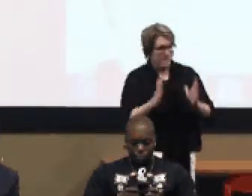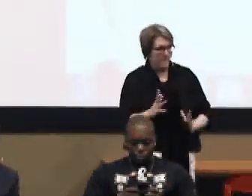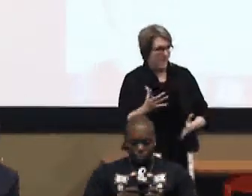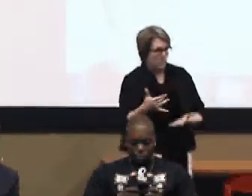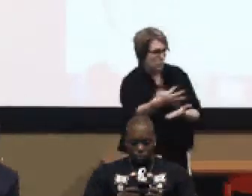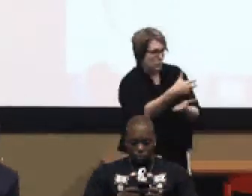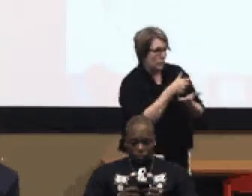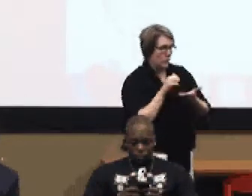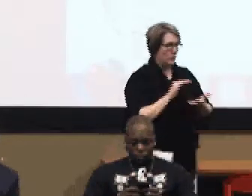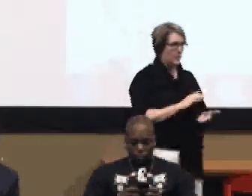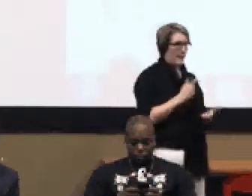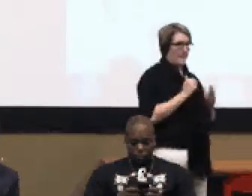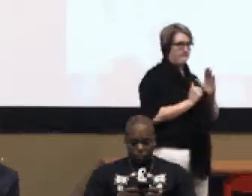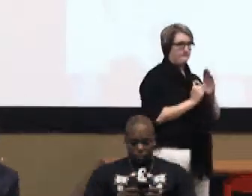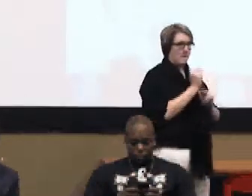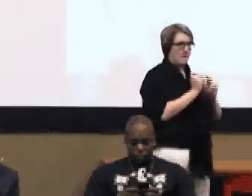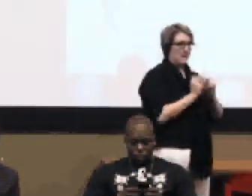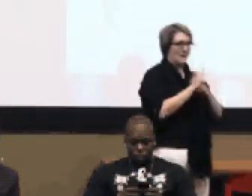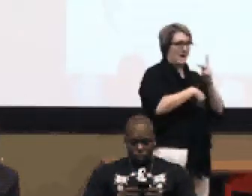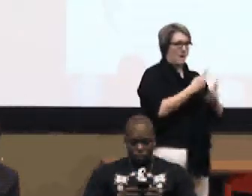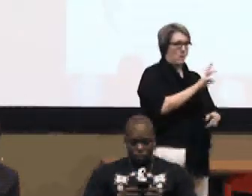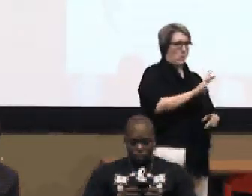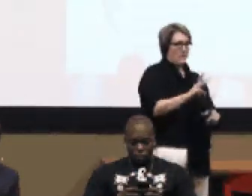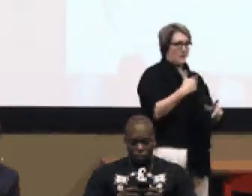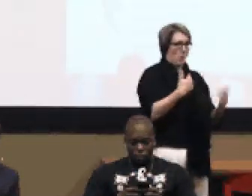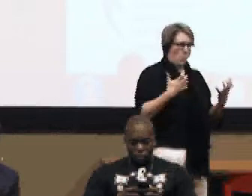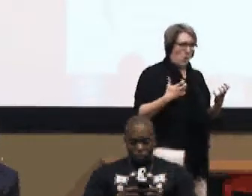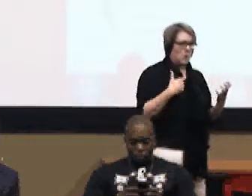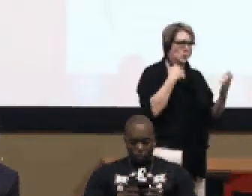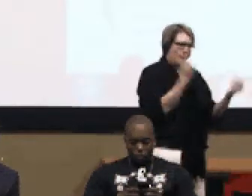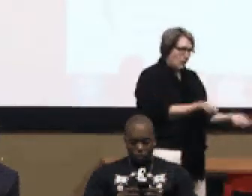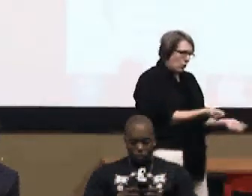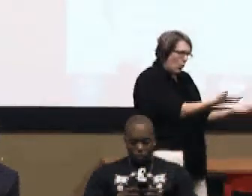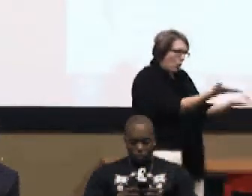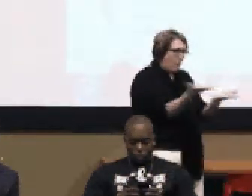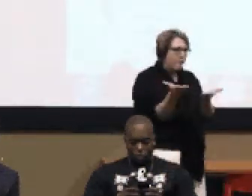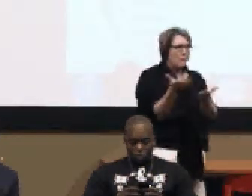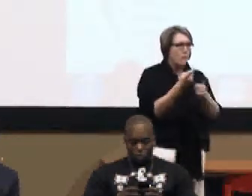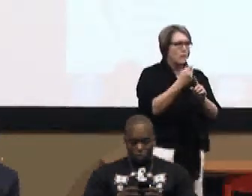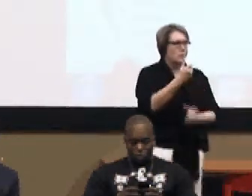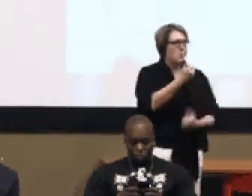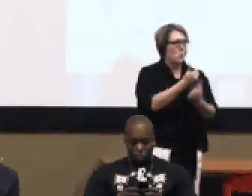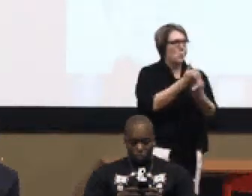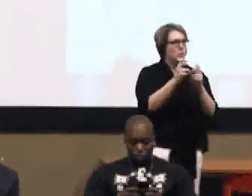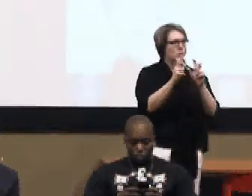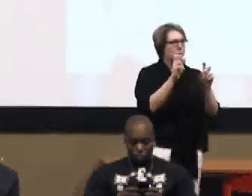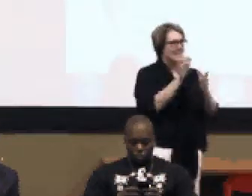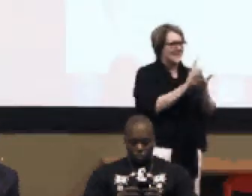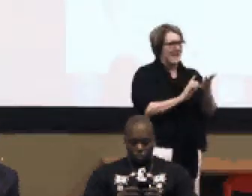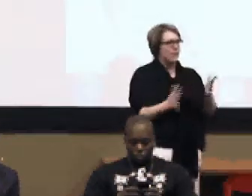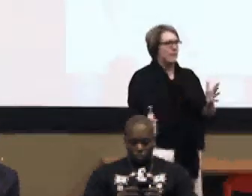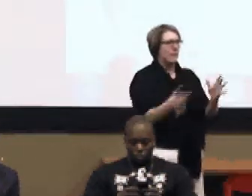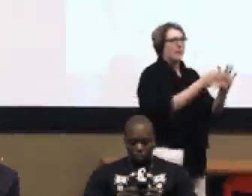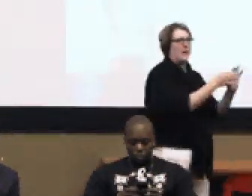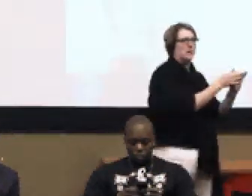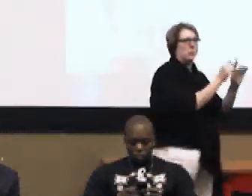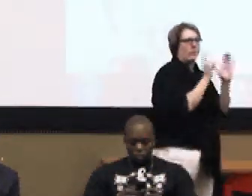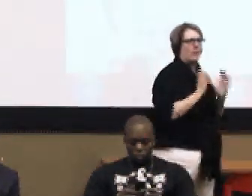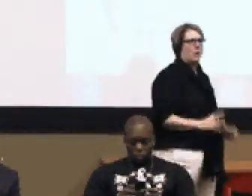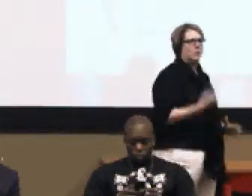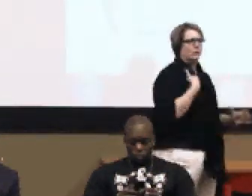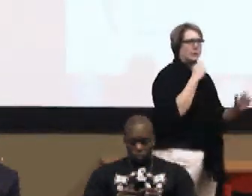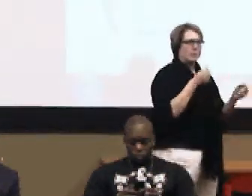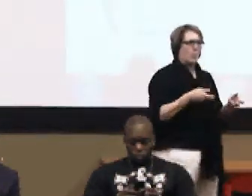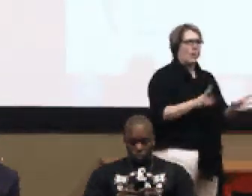build out the type of website that we want so we can really offer the kind of support to the designers and connect them with the customers in the way that we've been